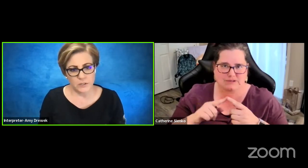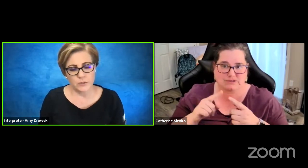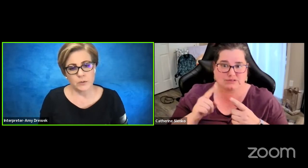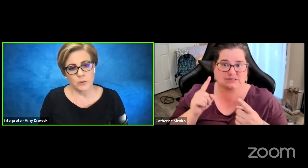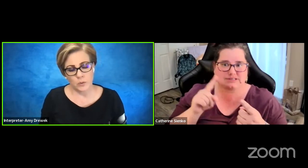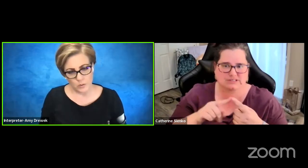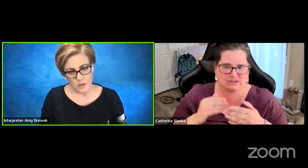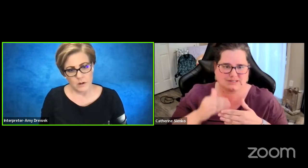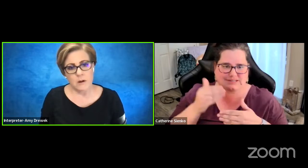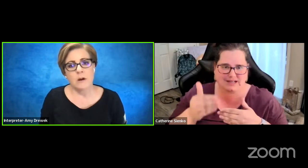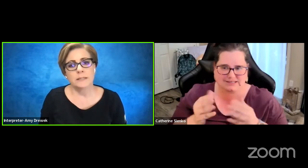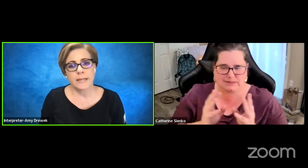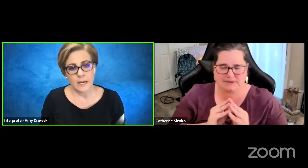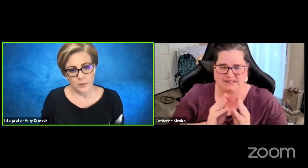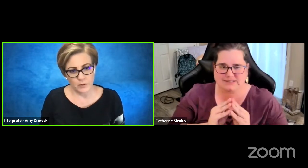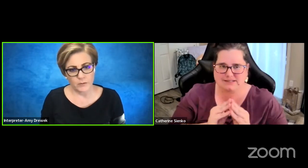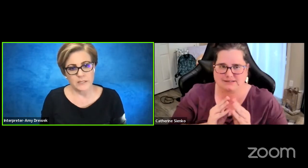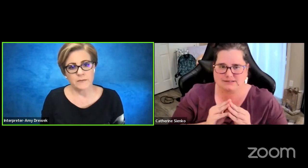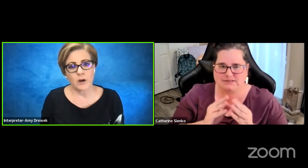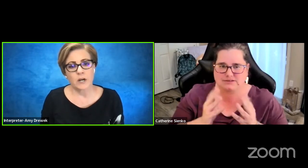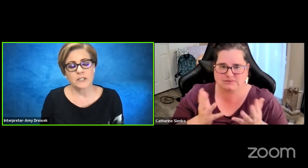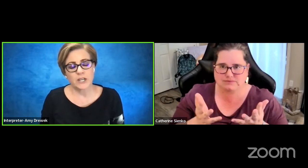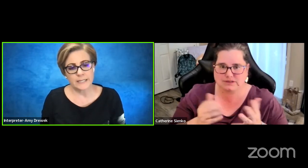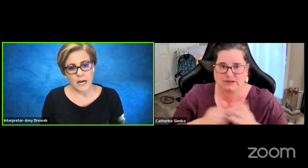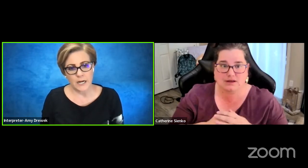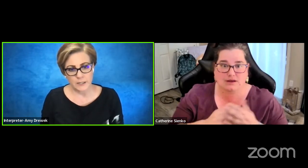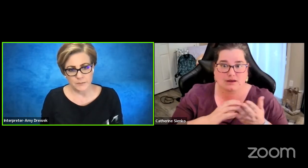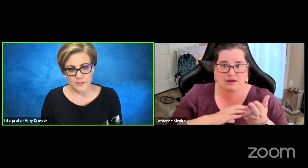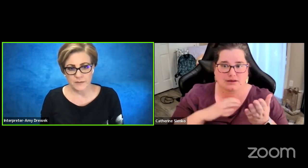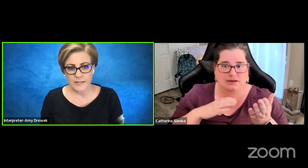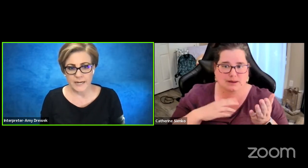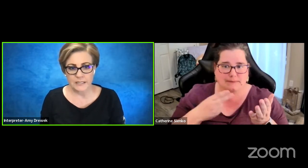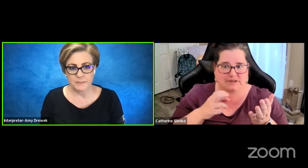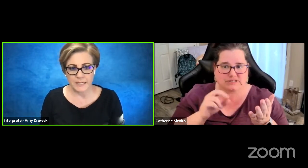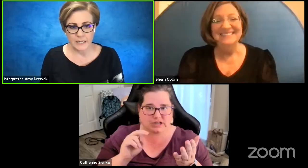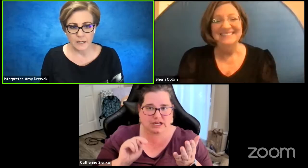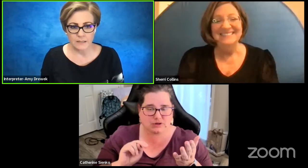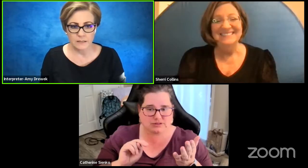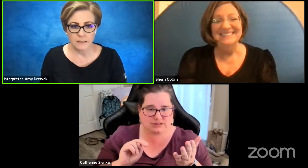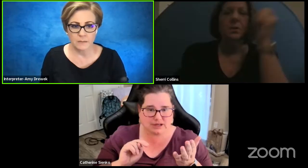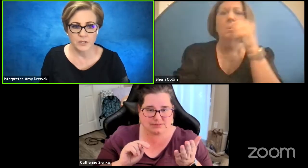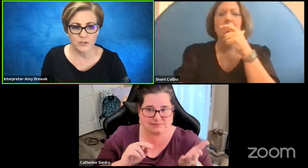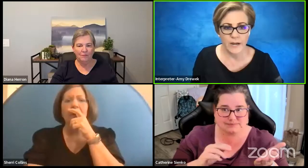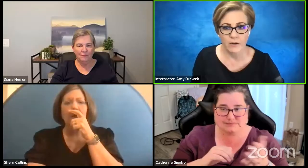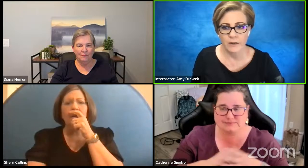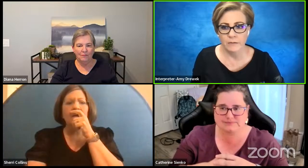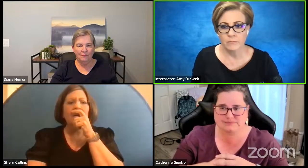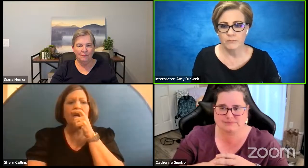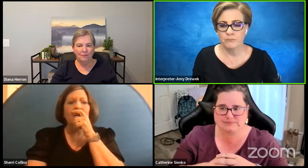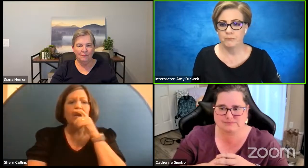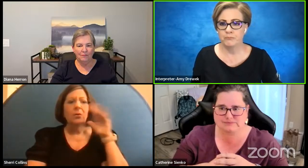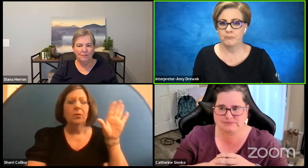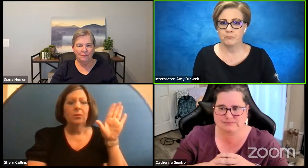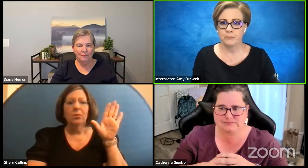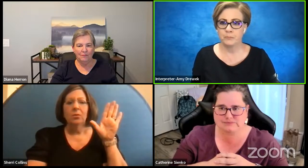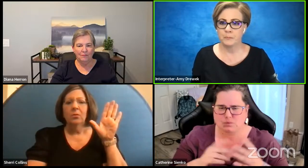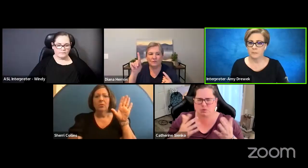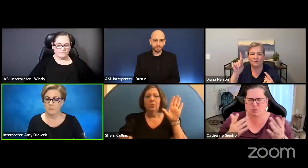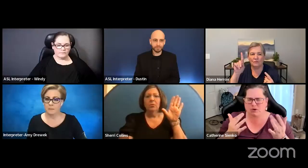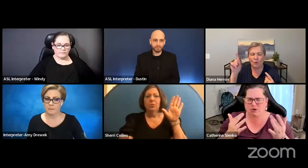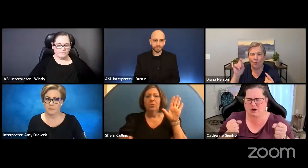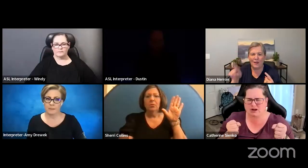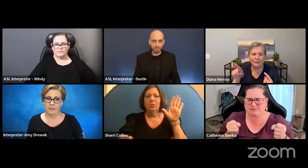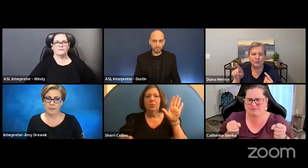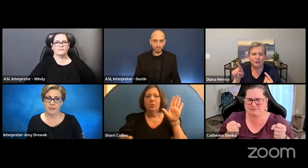So we need a motion to table the rest of our agenda items to the next meeting. I see Commissioner Herron.